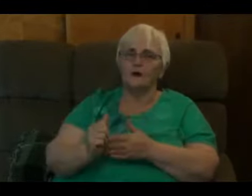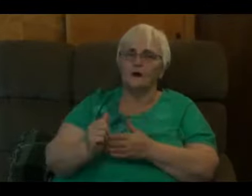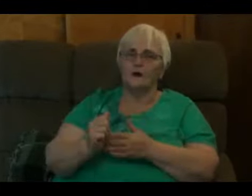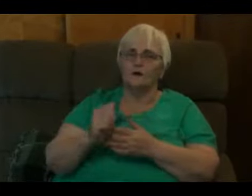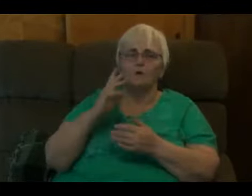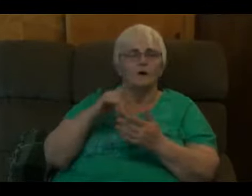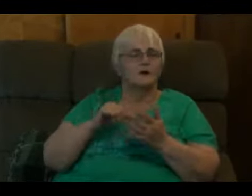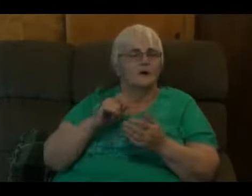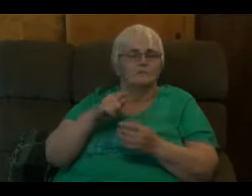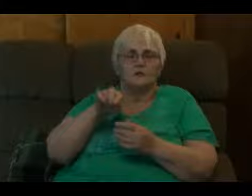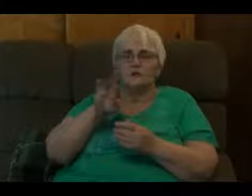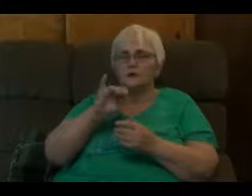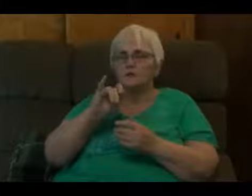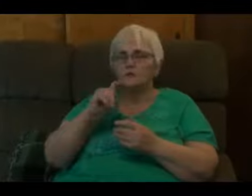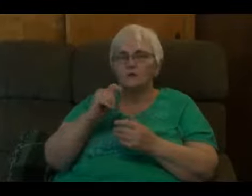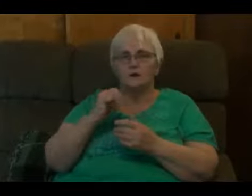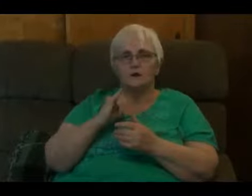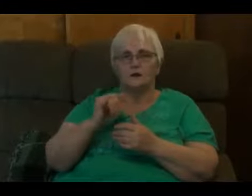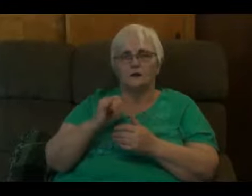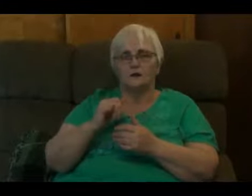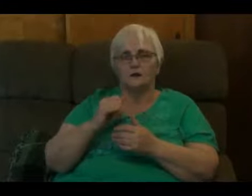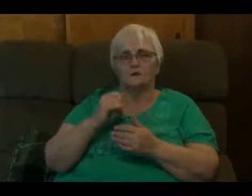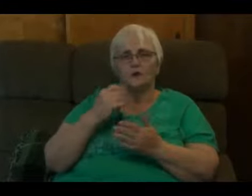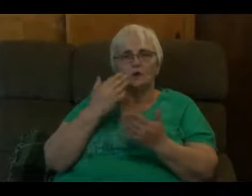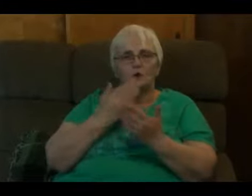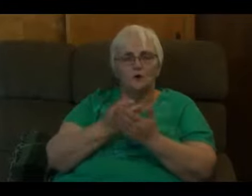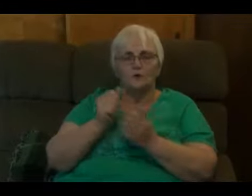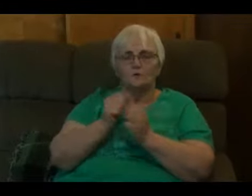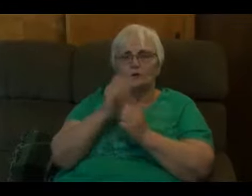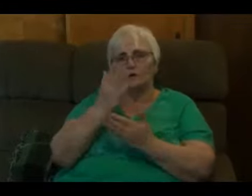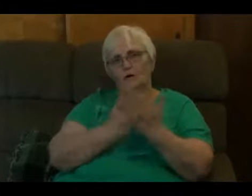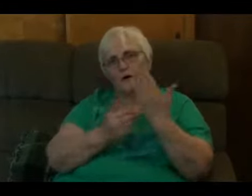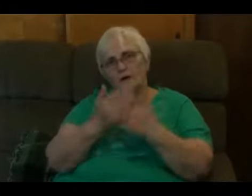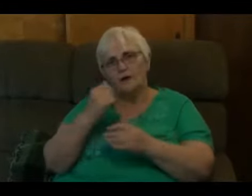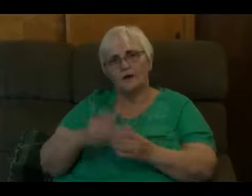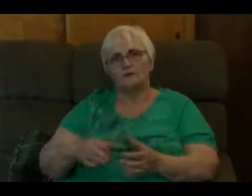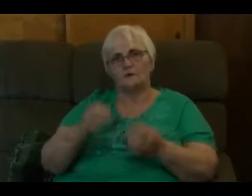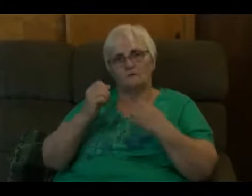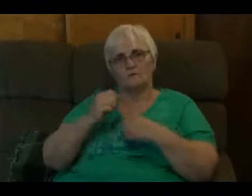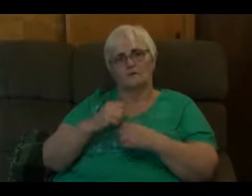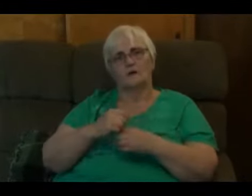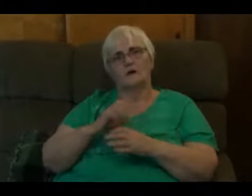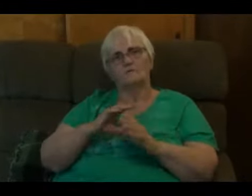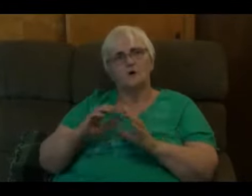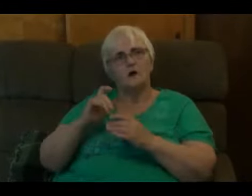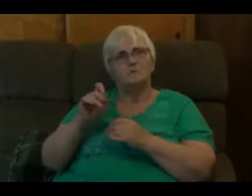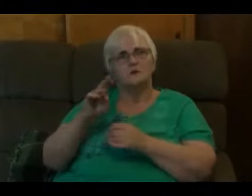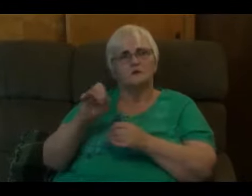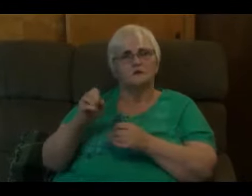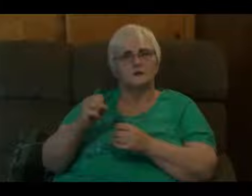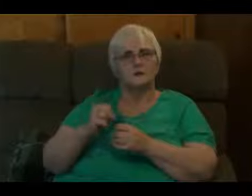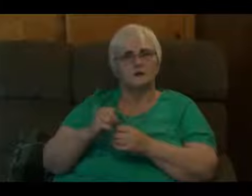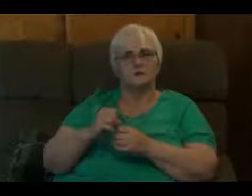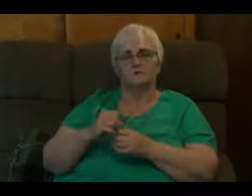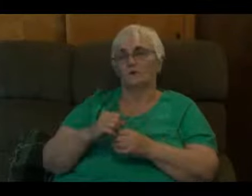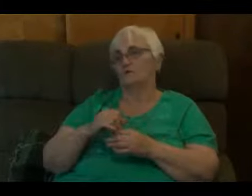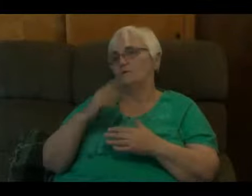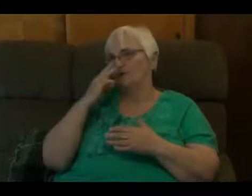that trait might be, whether it be you're good with your hands, whether it be you have common sense, whether it be you have a sense of humor, whatever it